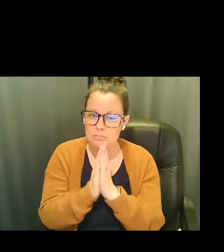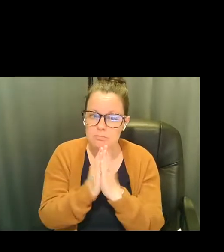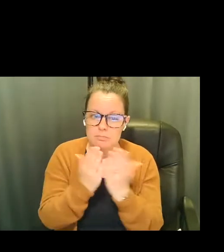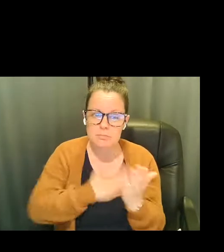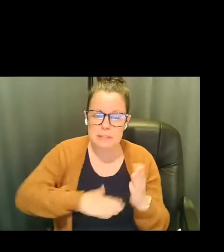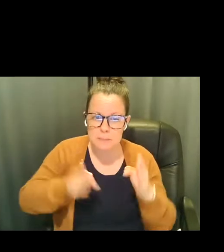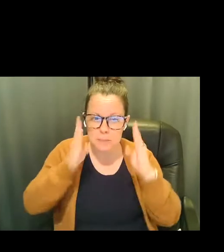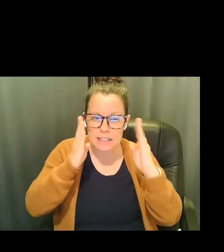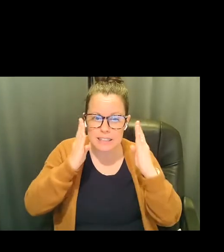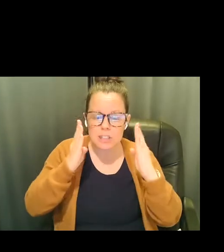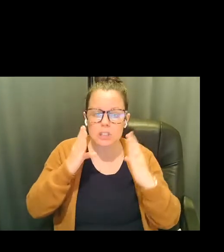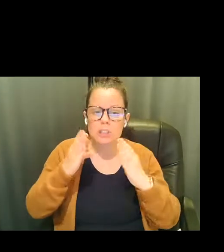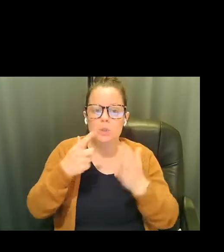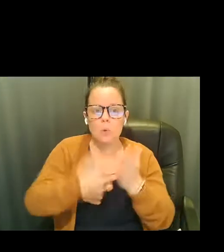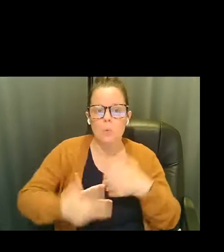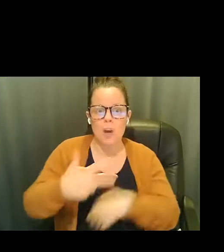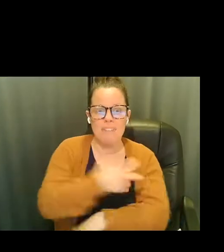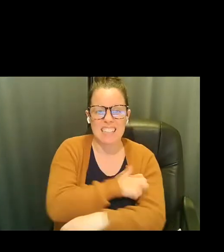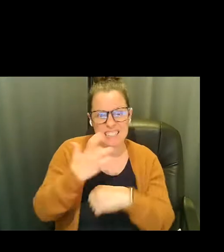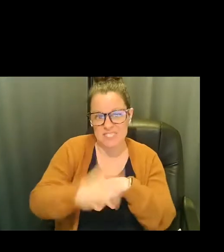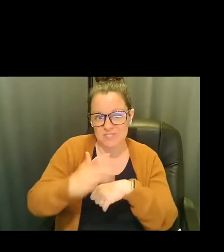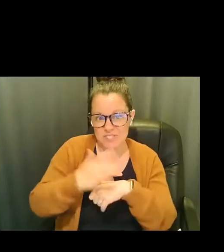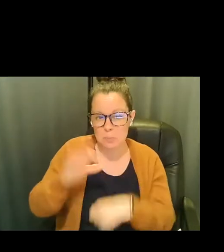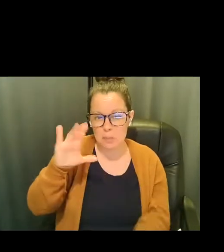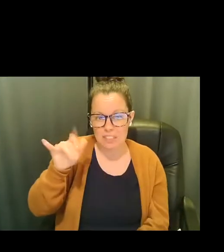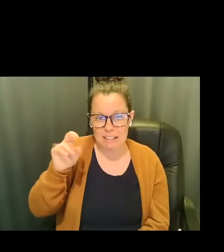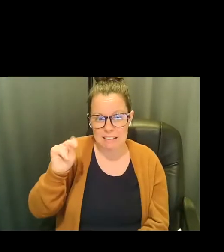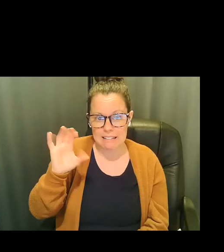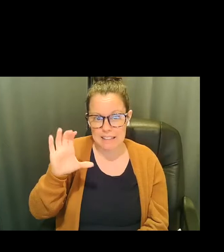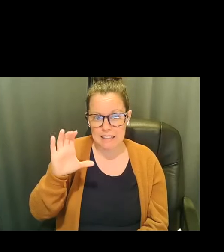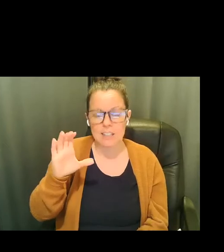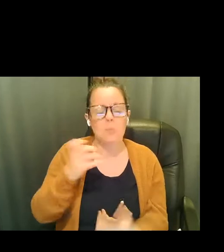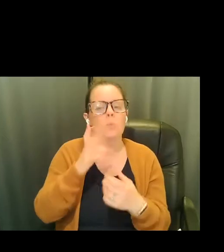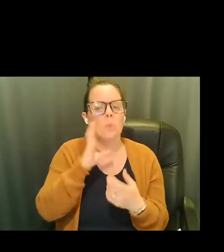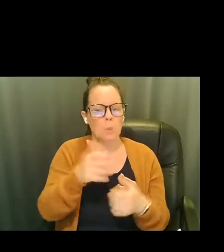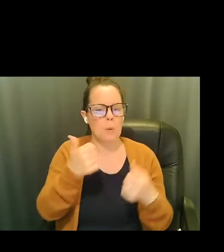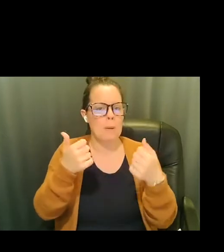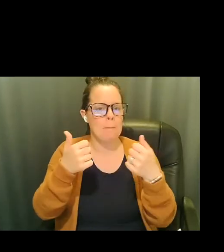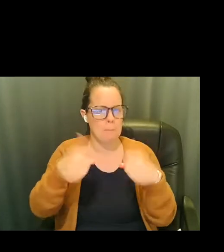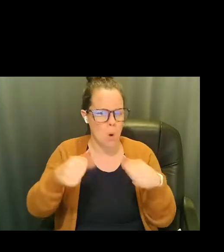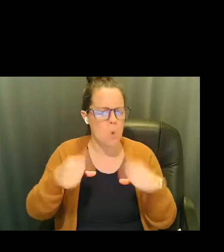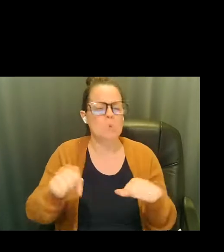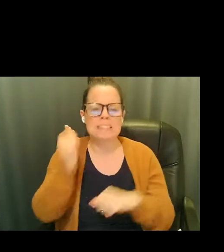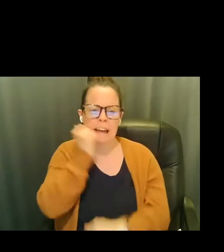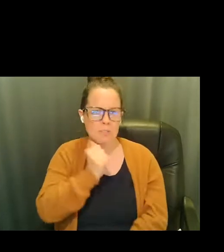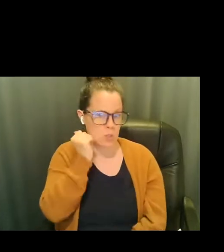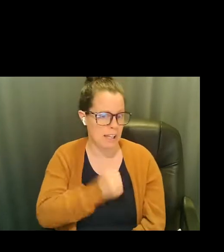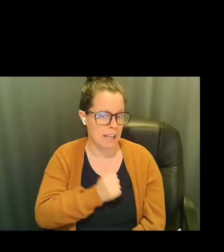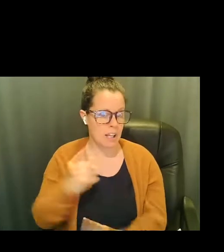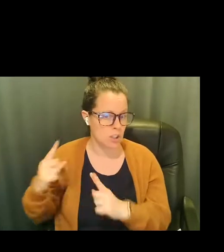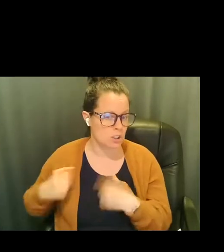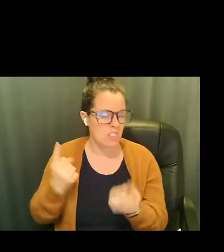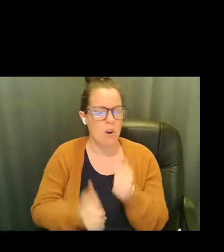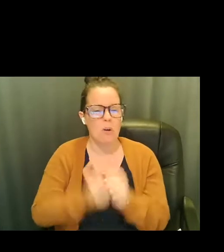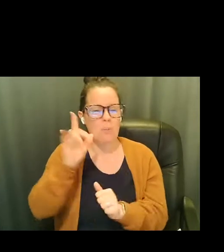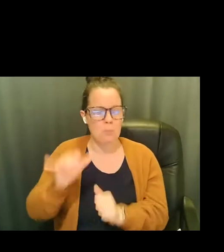what vaccine will be available at the clinic, and we intend to post that every day. So far, it has mostly